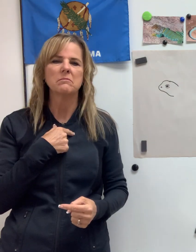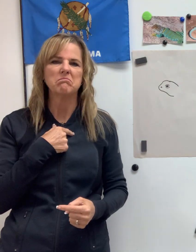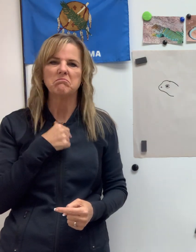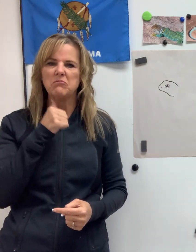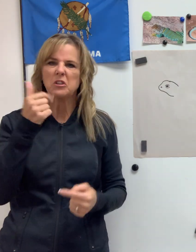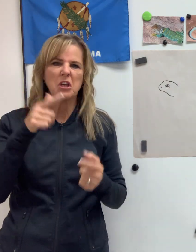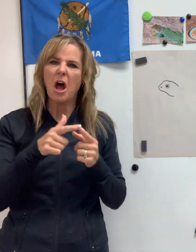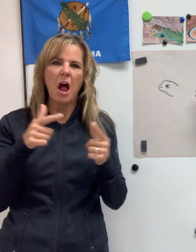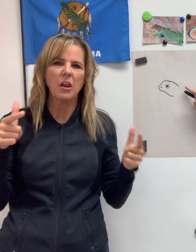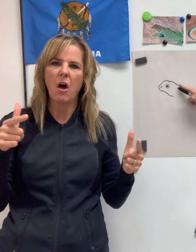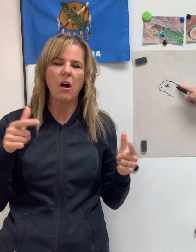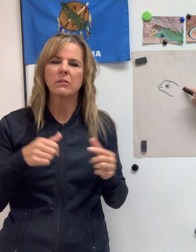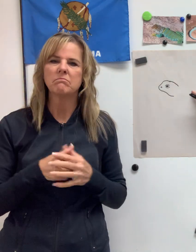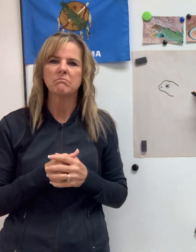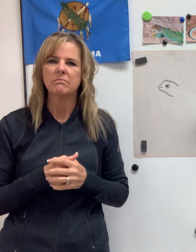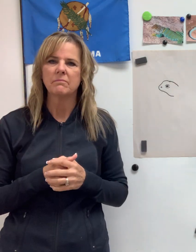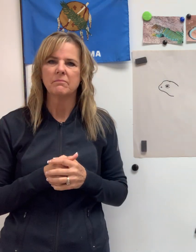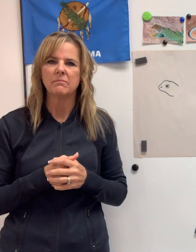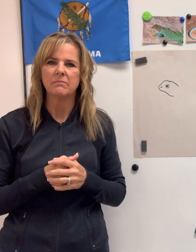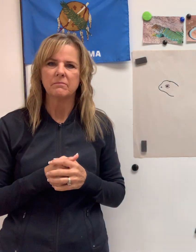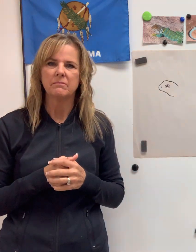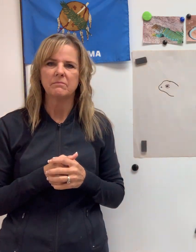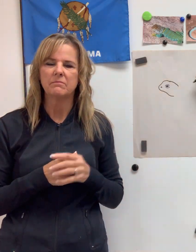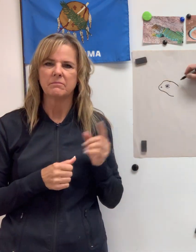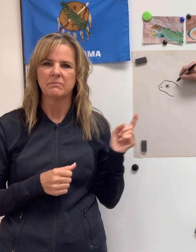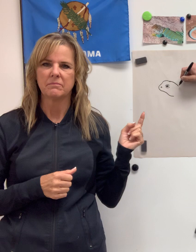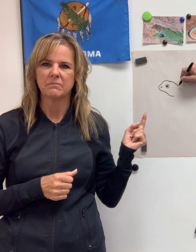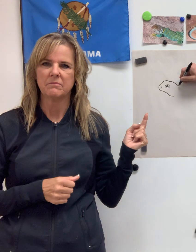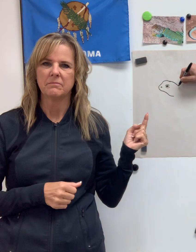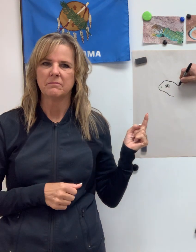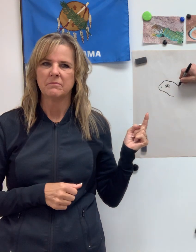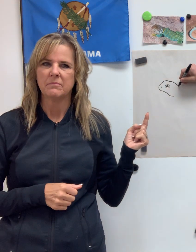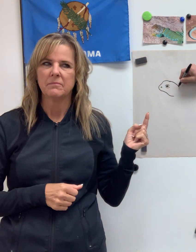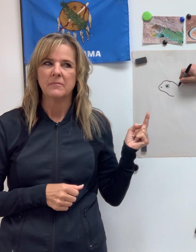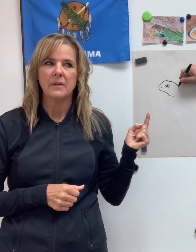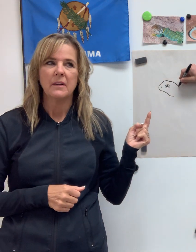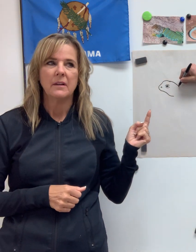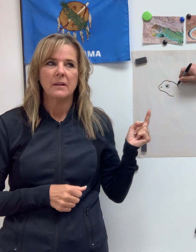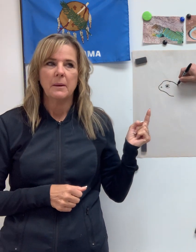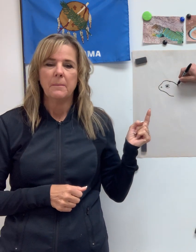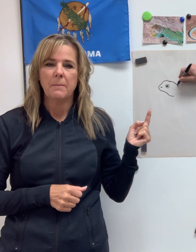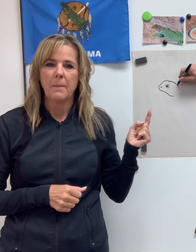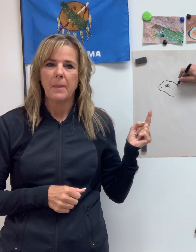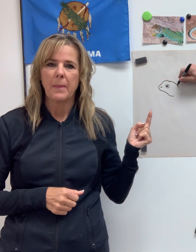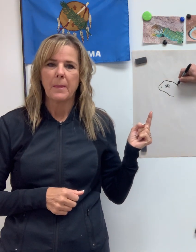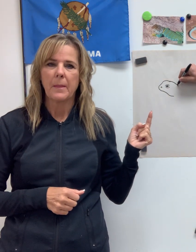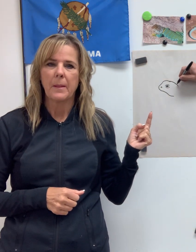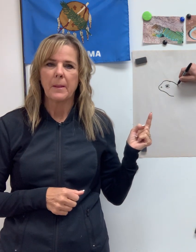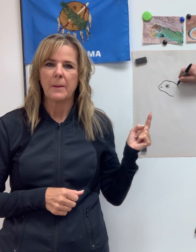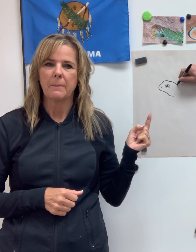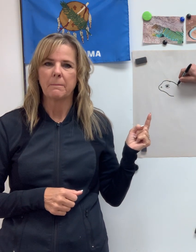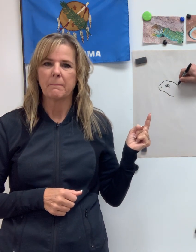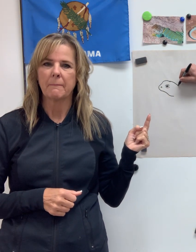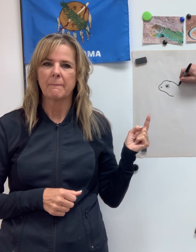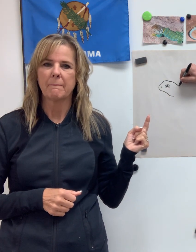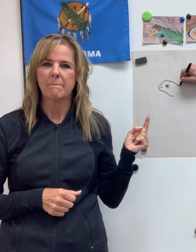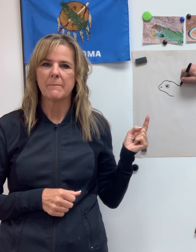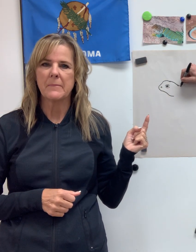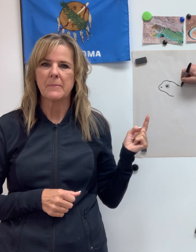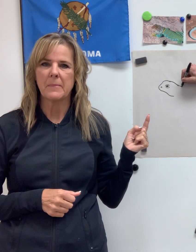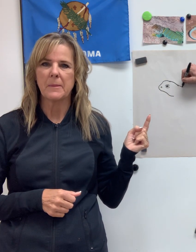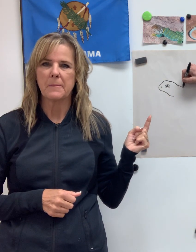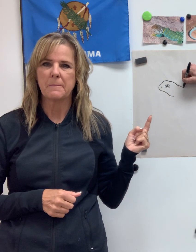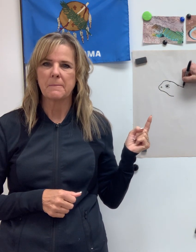really long, like a flamingo. Just kind of a short straight line. Again, not at the end of this line, but over just a little ways.